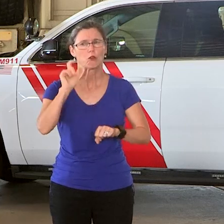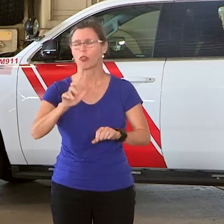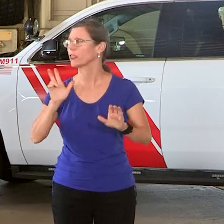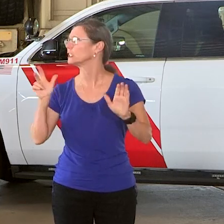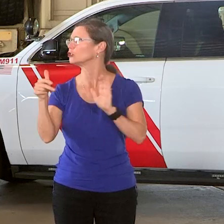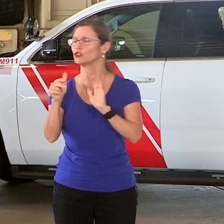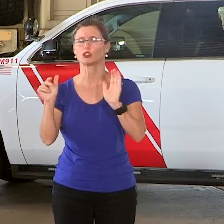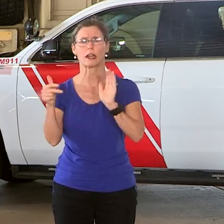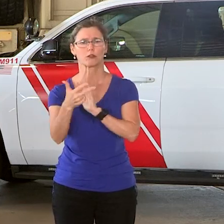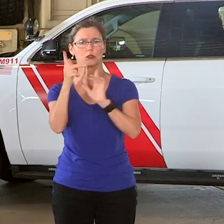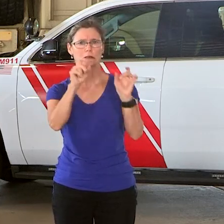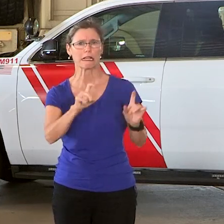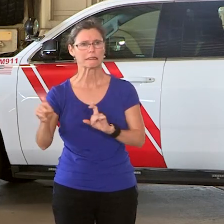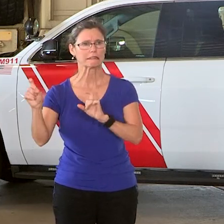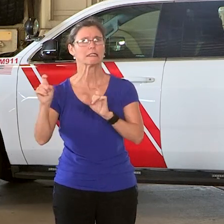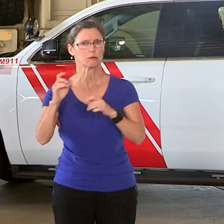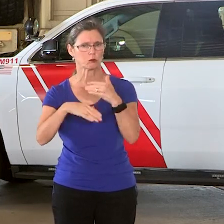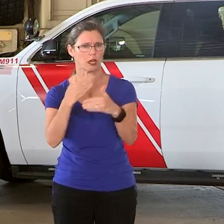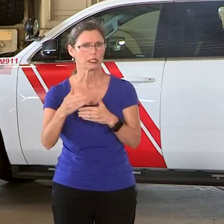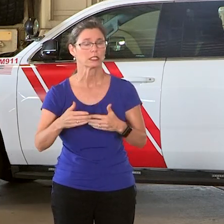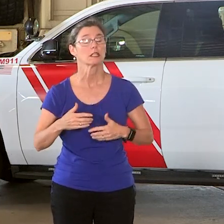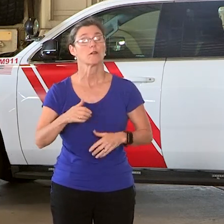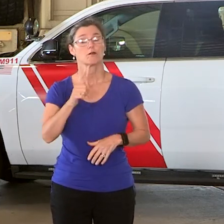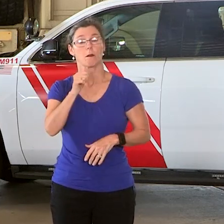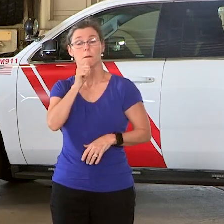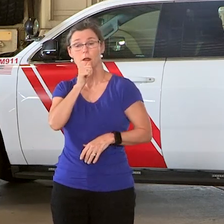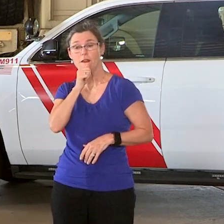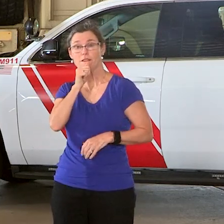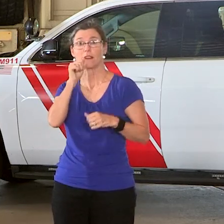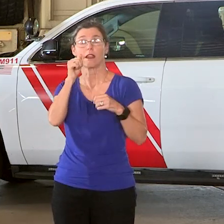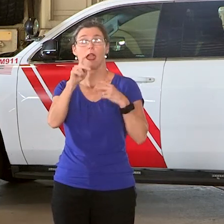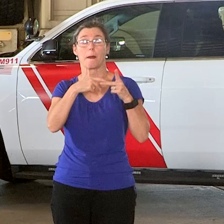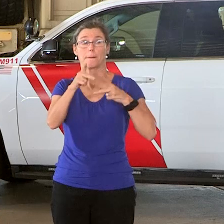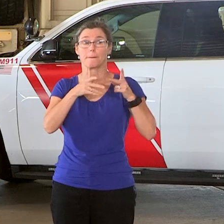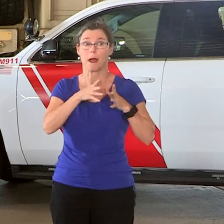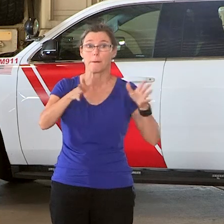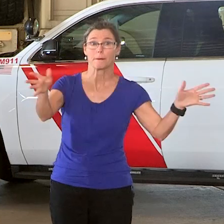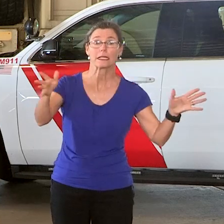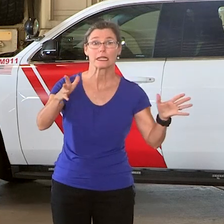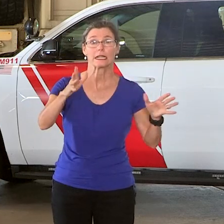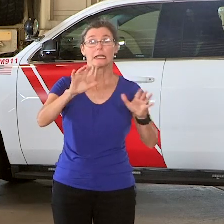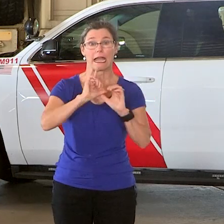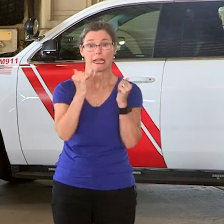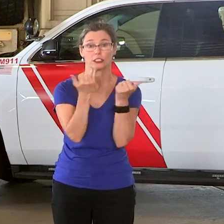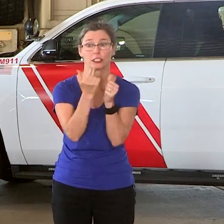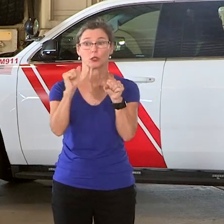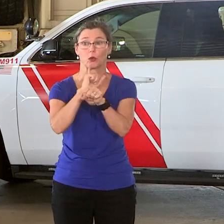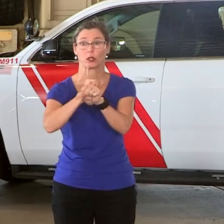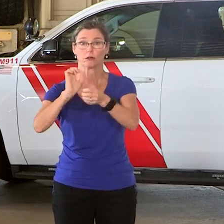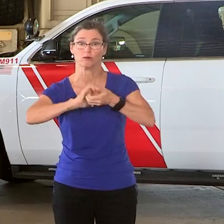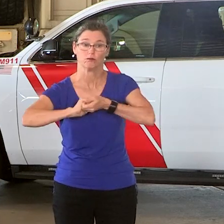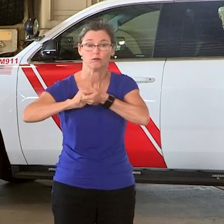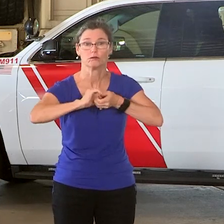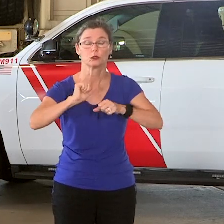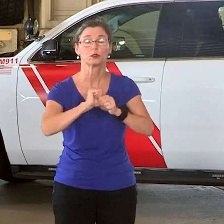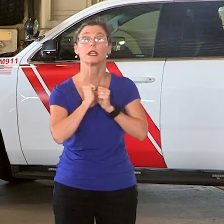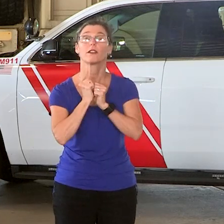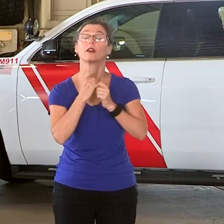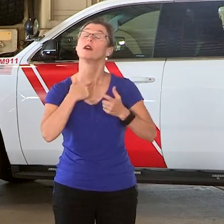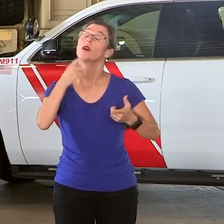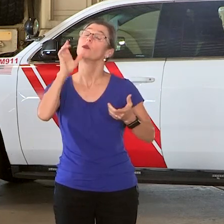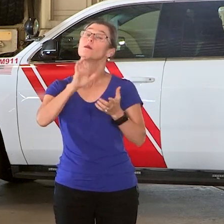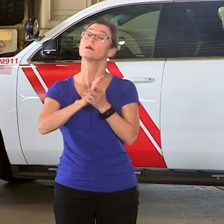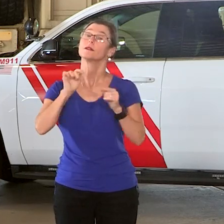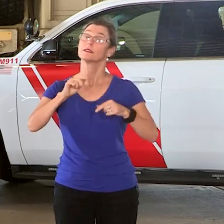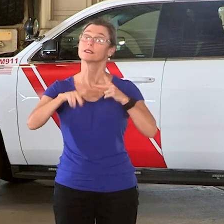testing process. The public and private agencies are working together to serve the community with the resources that we have. We believe that this